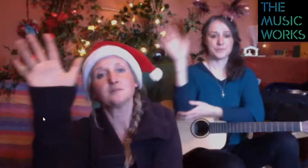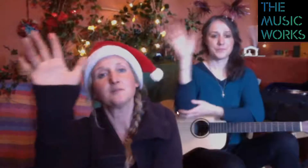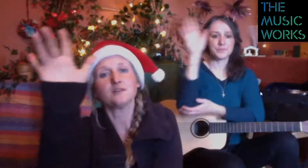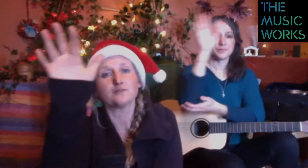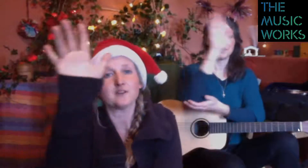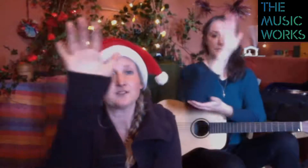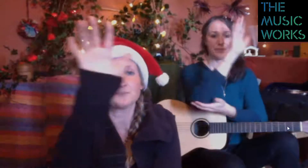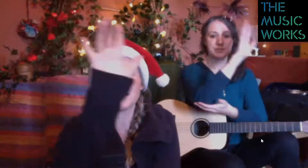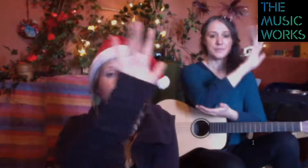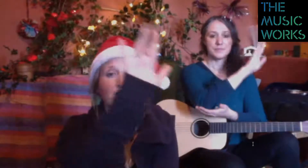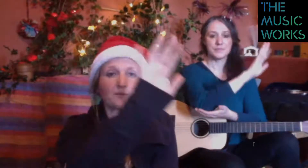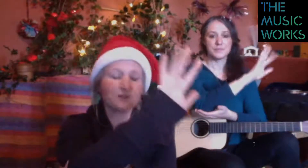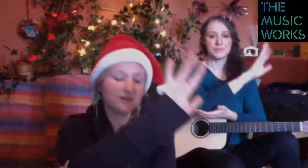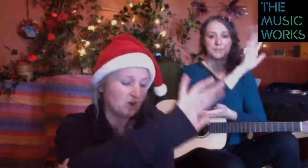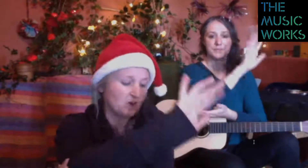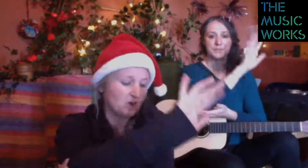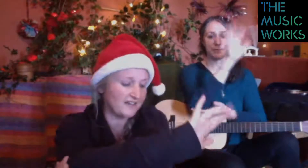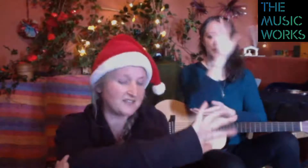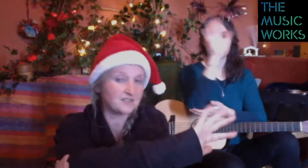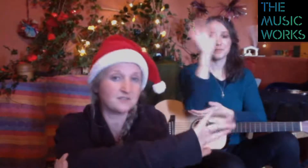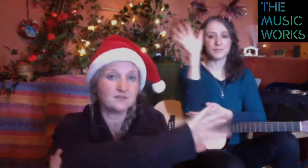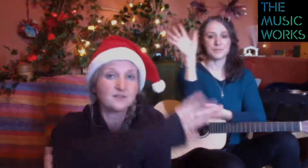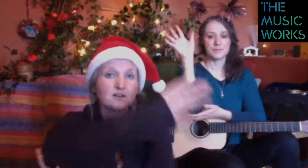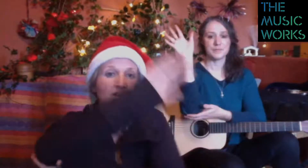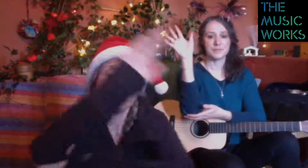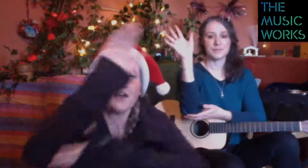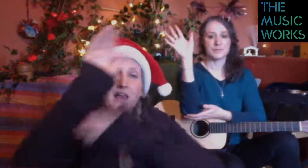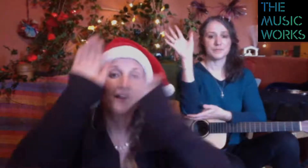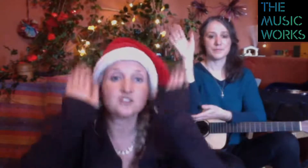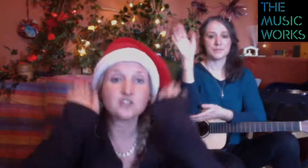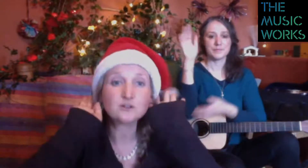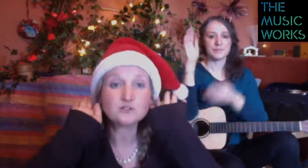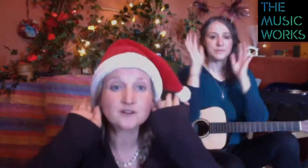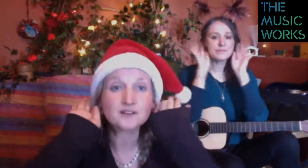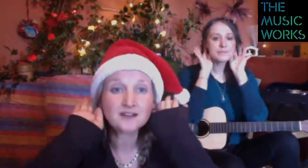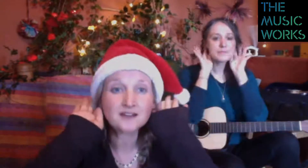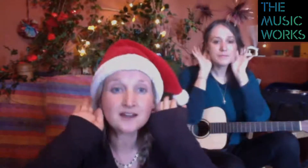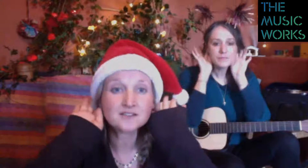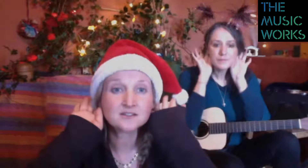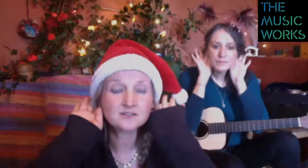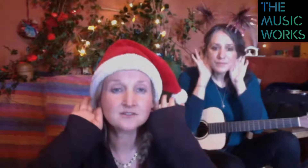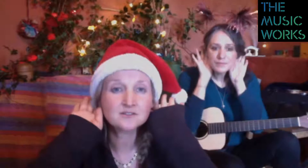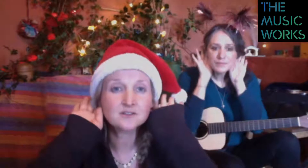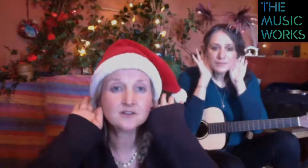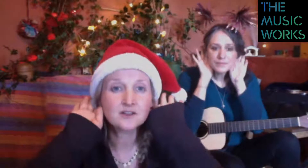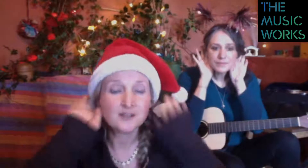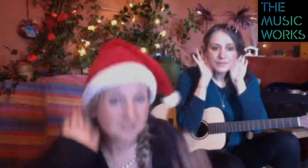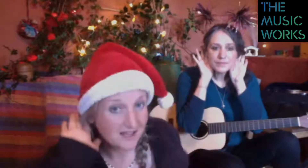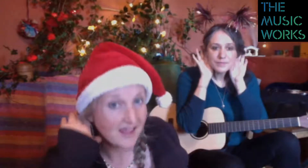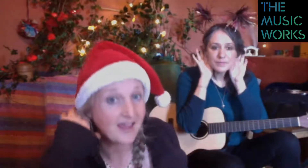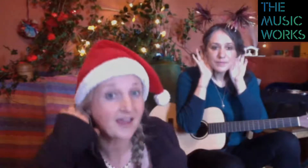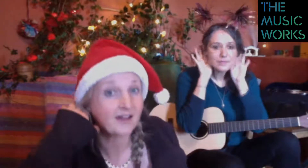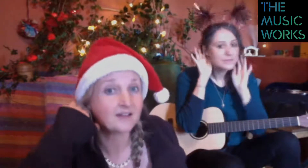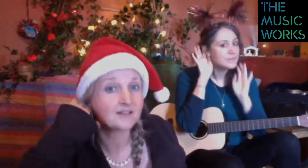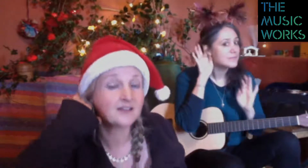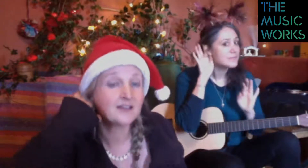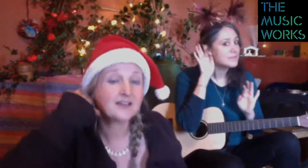your fingers sparkly at the top. The treetops glisten. And children listen to hear